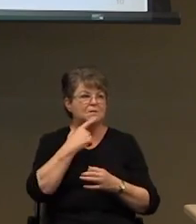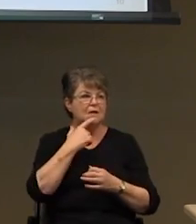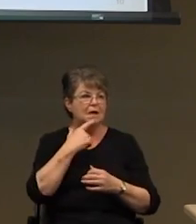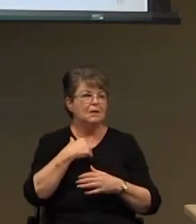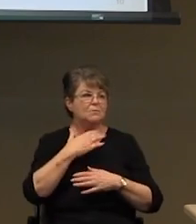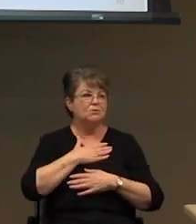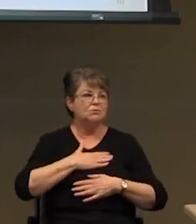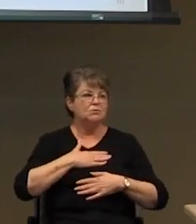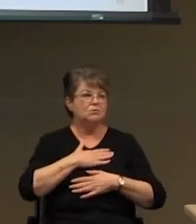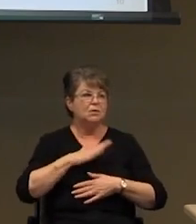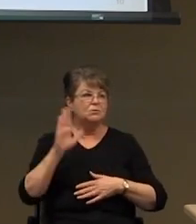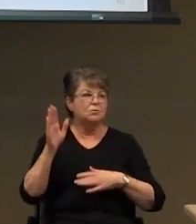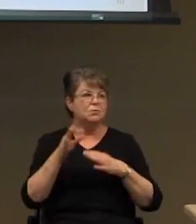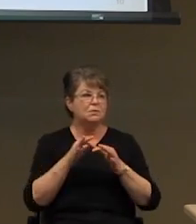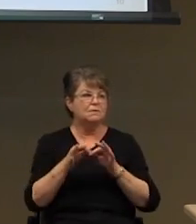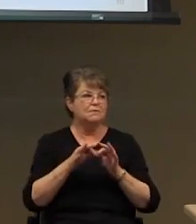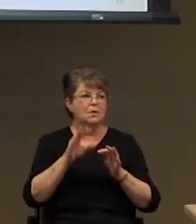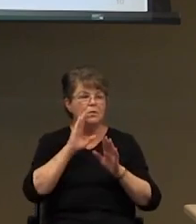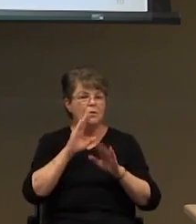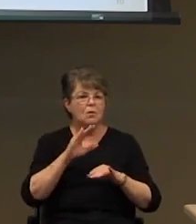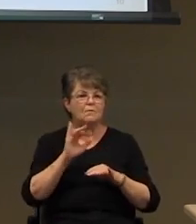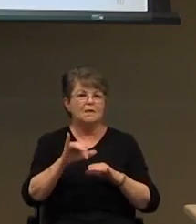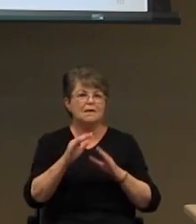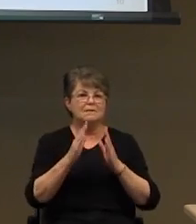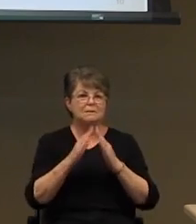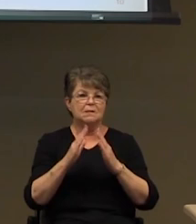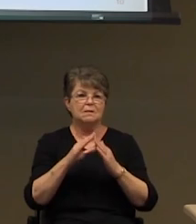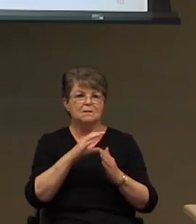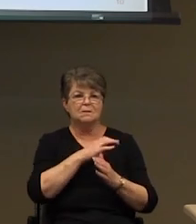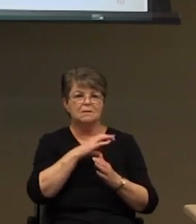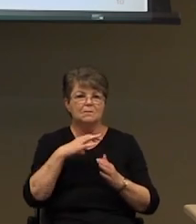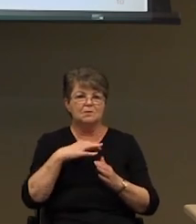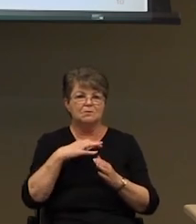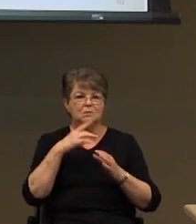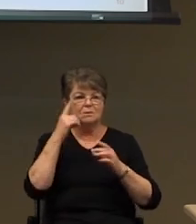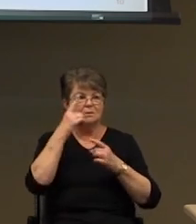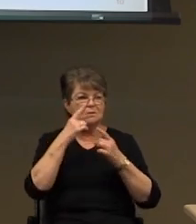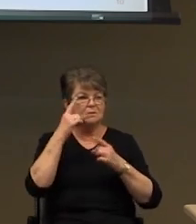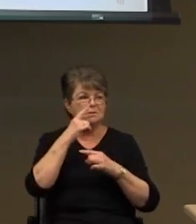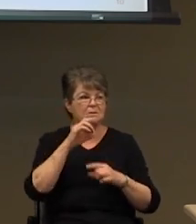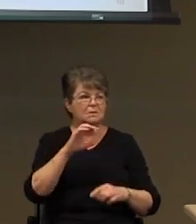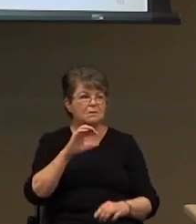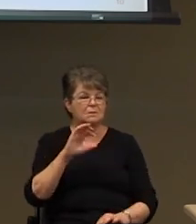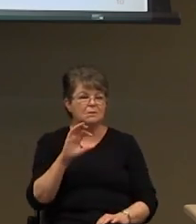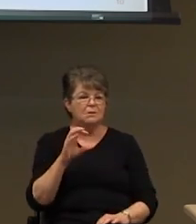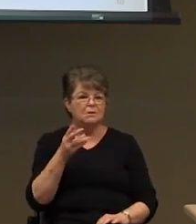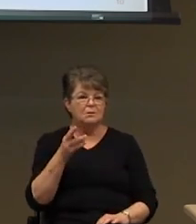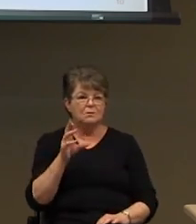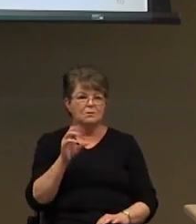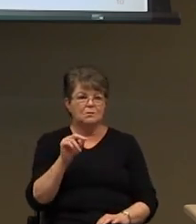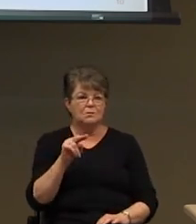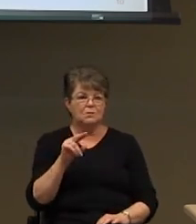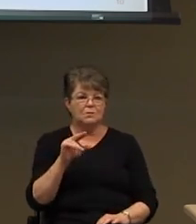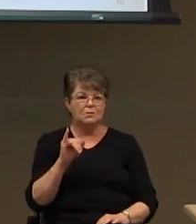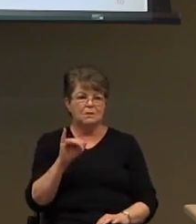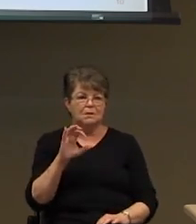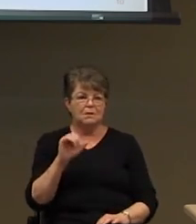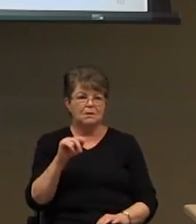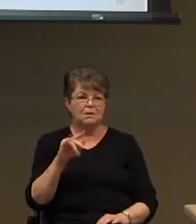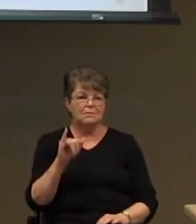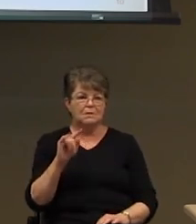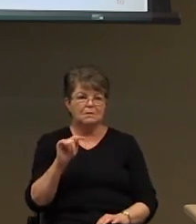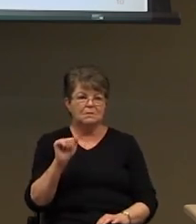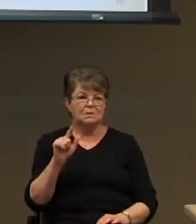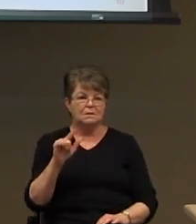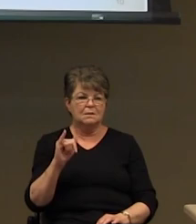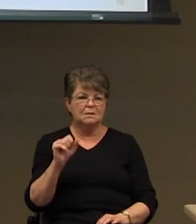appreciate so much your definition. I hope the City Commission considers the definition of crony capitalism. I think you defined it perfectly.